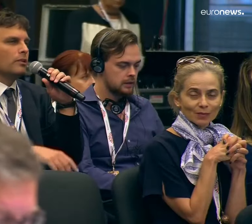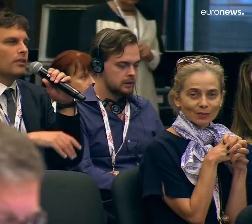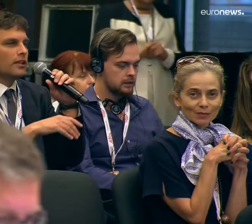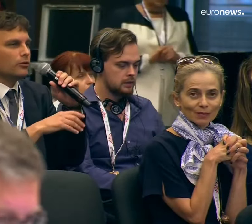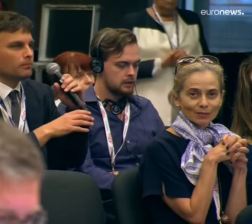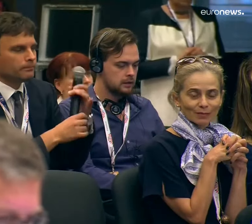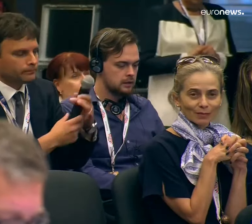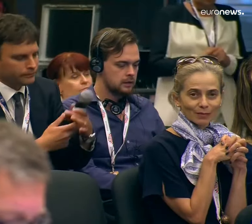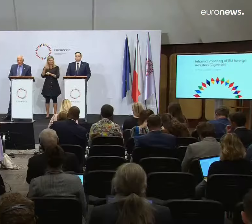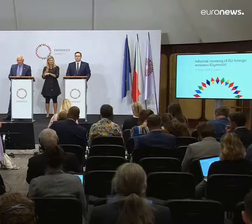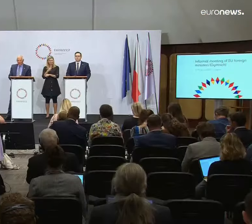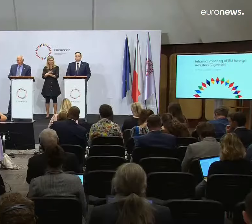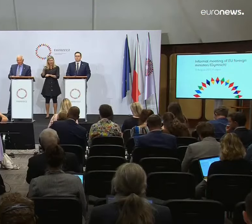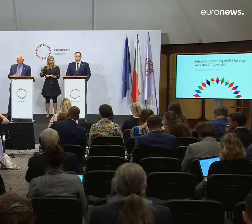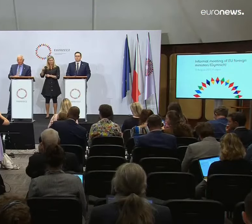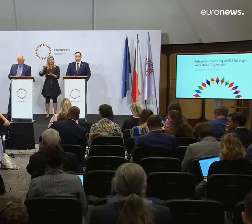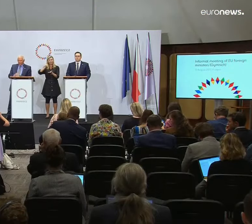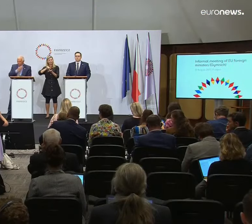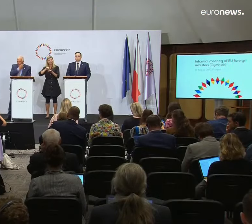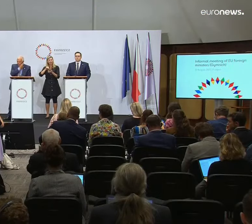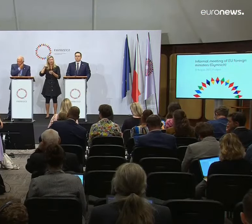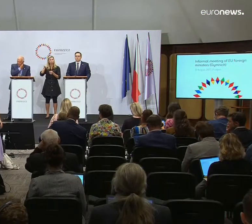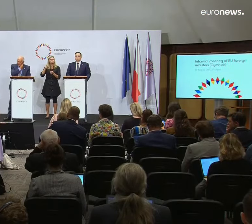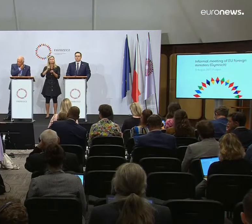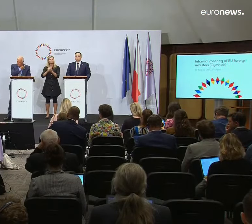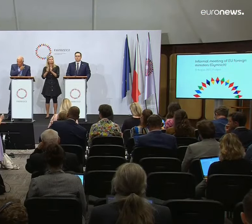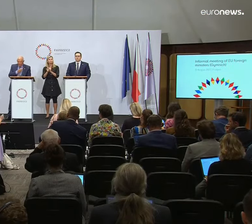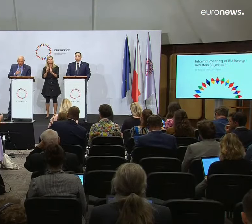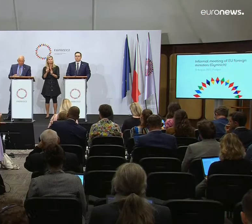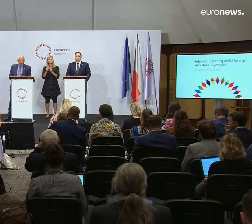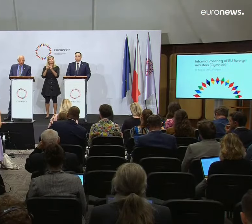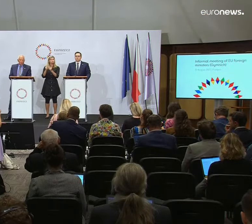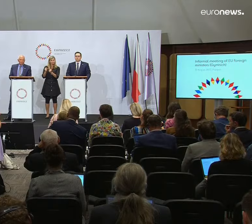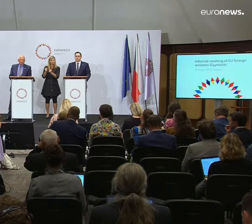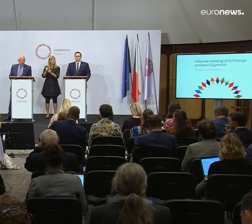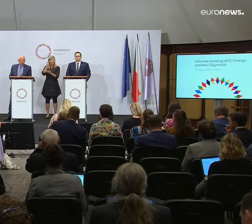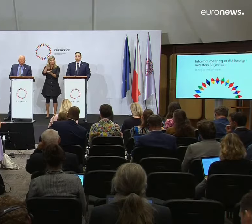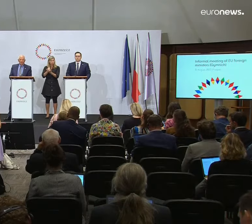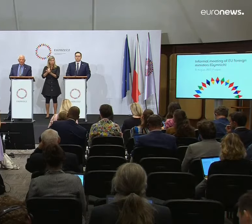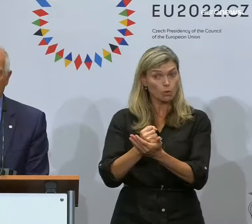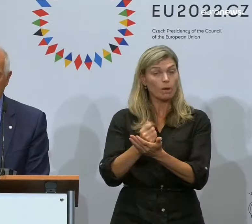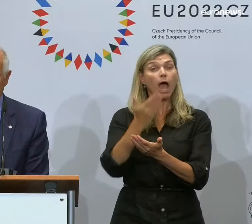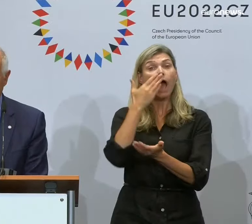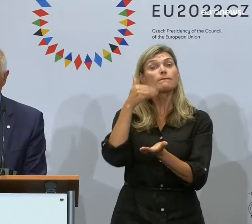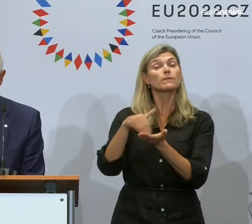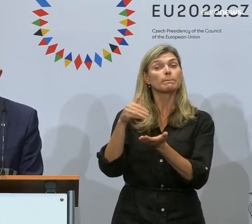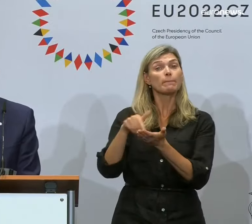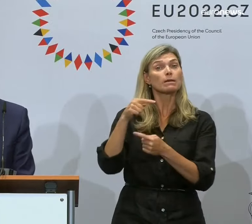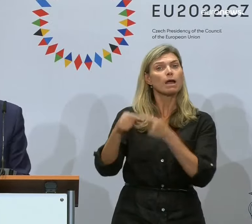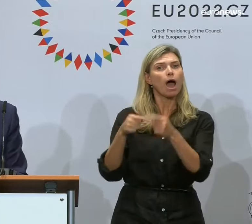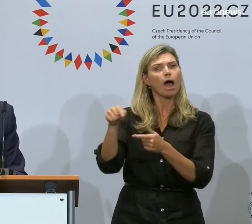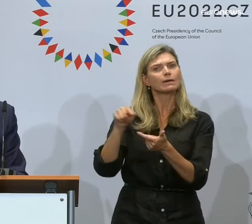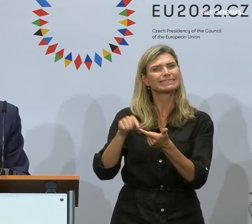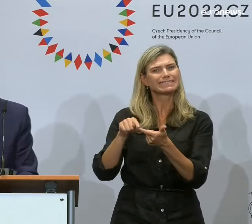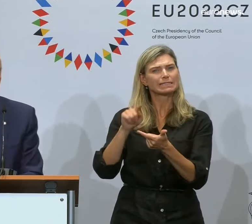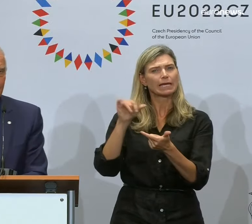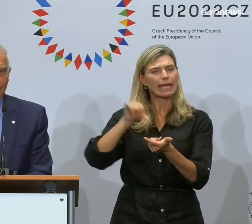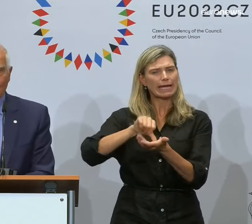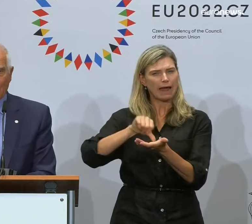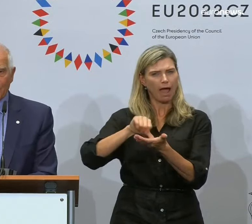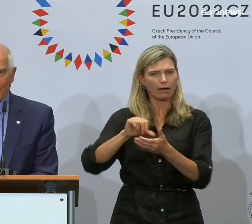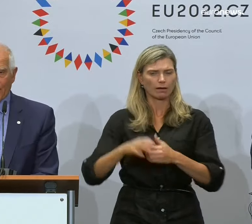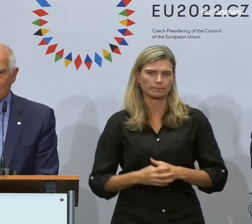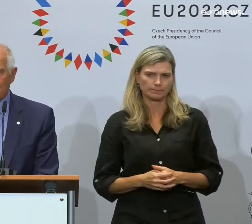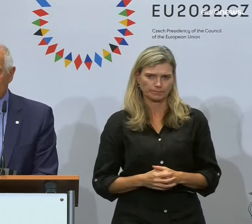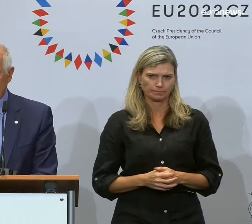a full agreement? Thank you. Yes, sure. You know, it's more than 3 weeks that I shared